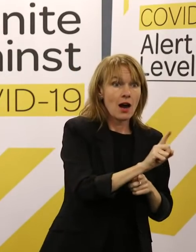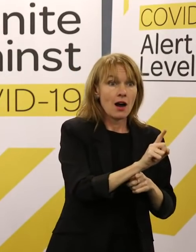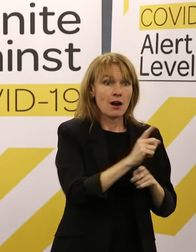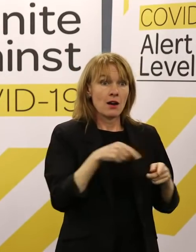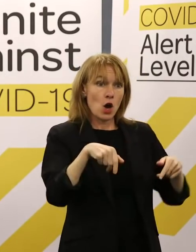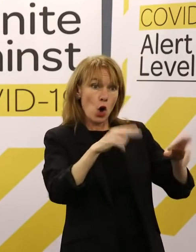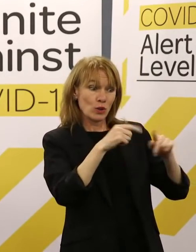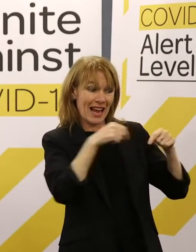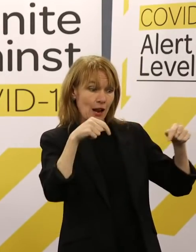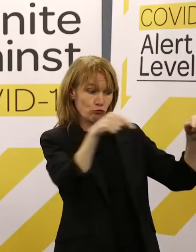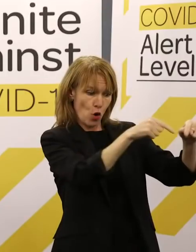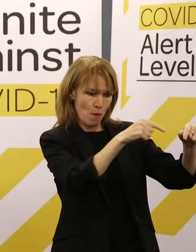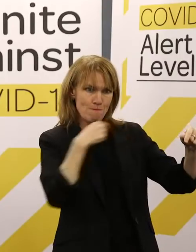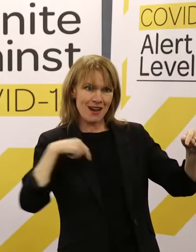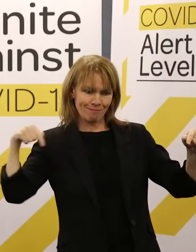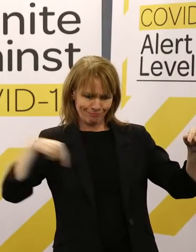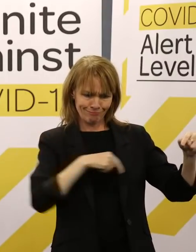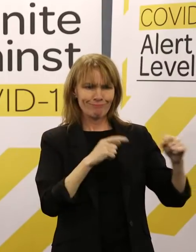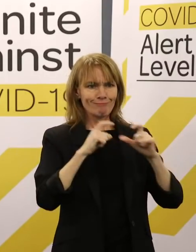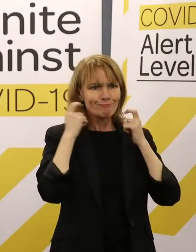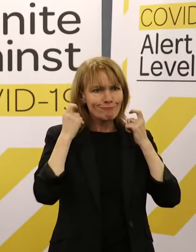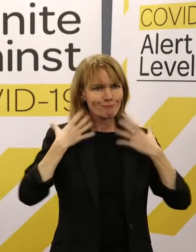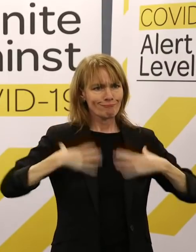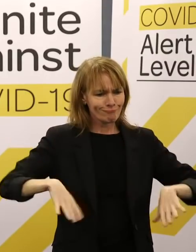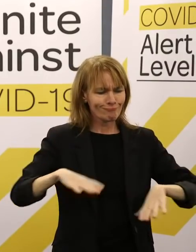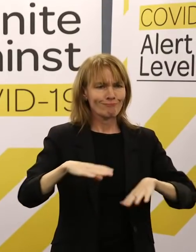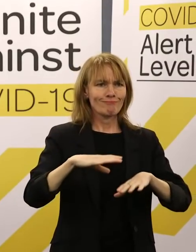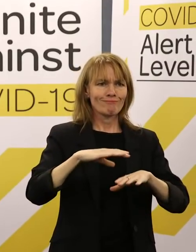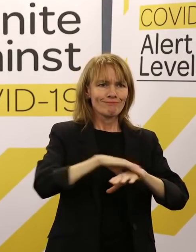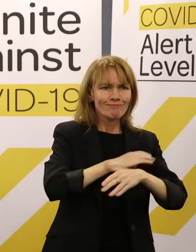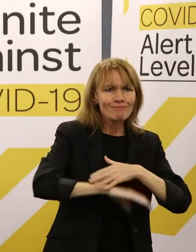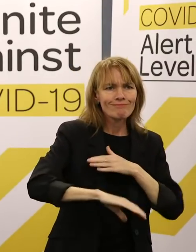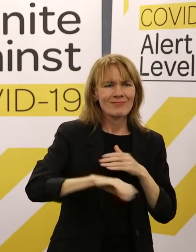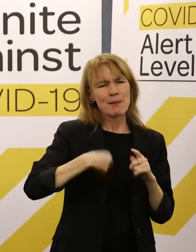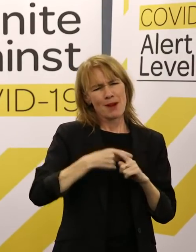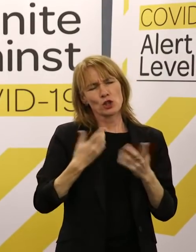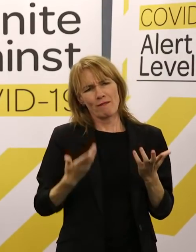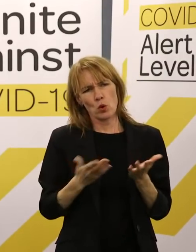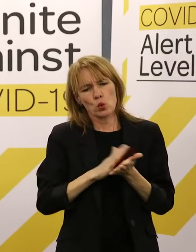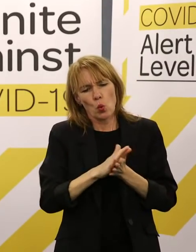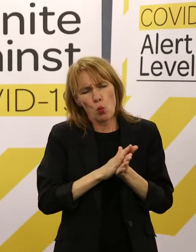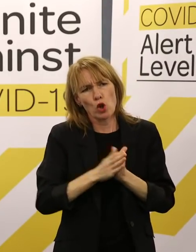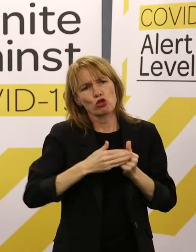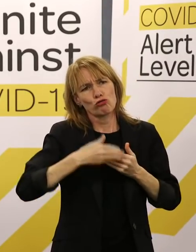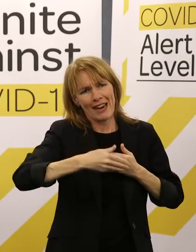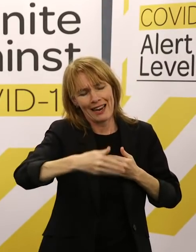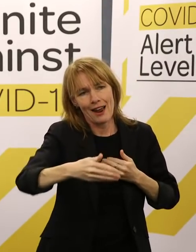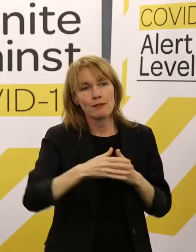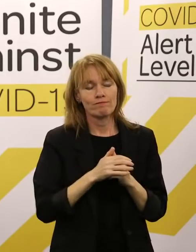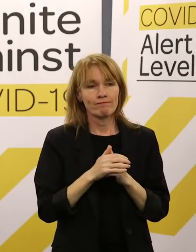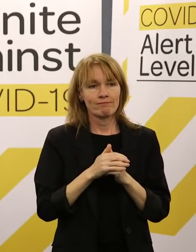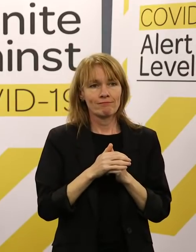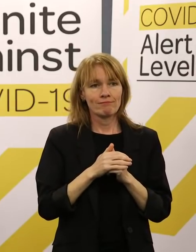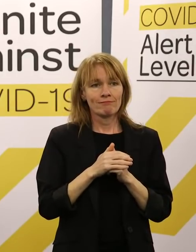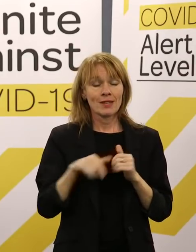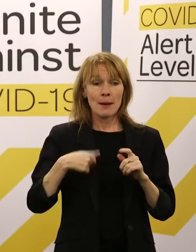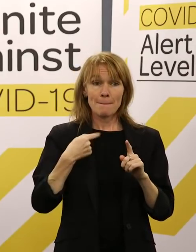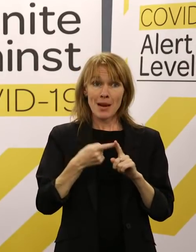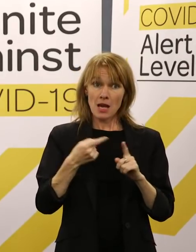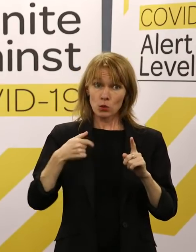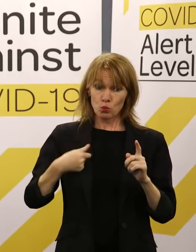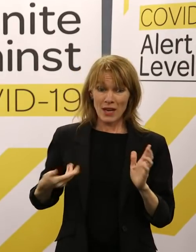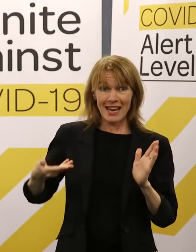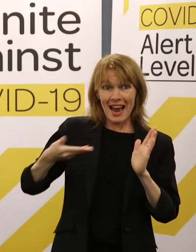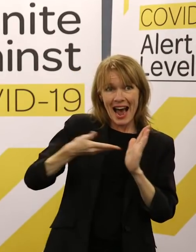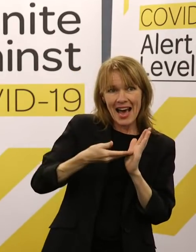mask in particular, of course, good hand hygiene about the mask. So we're implementing that, and also some other aspects of when people